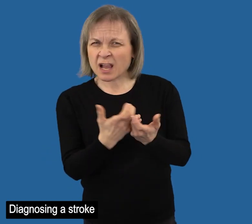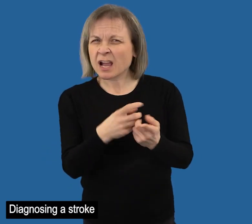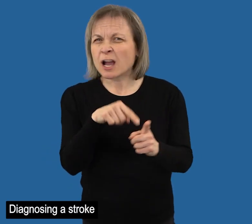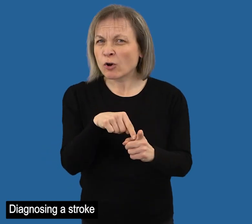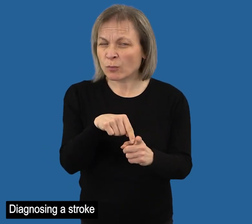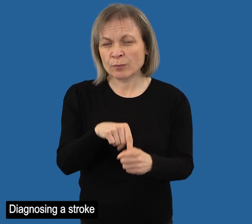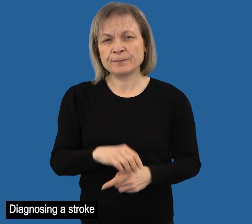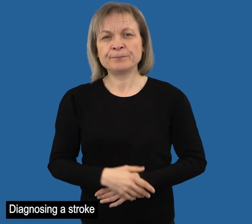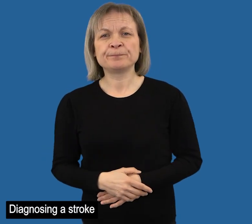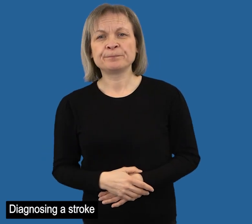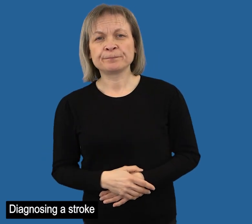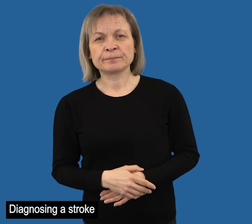Diagnosing a stroke.